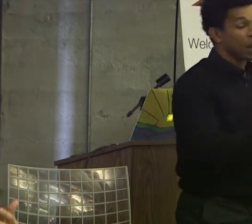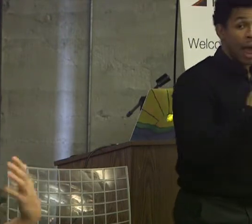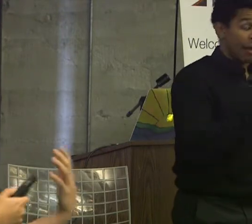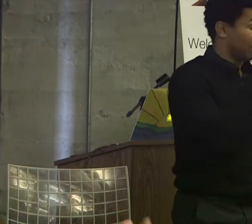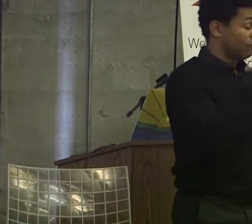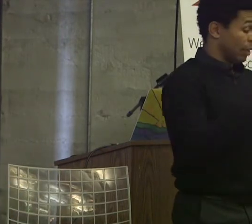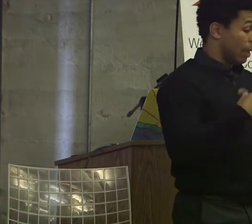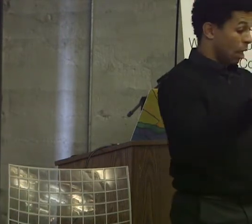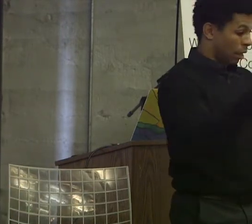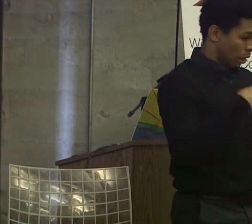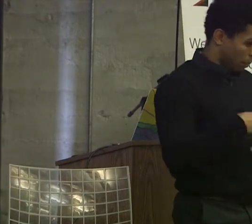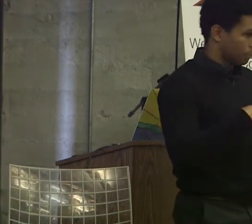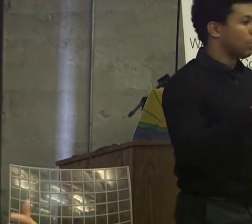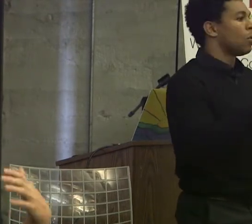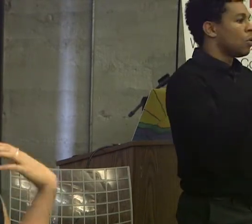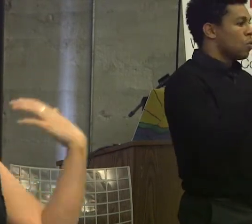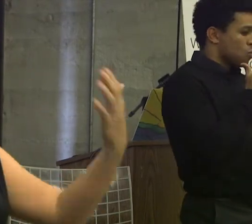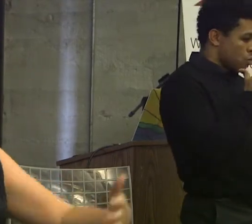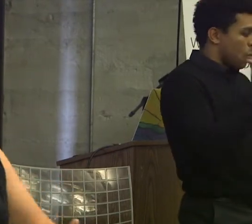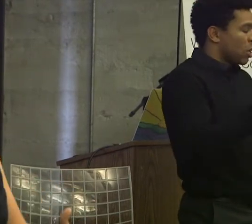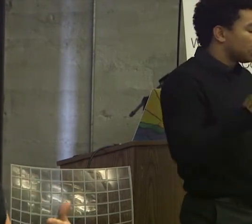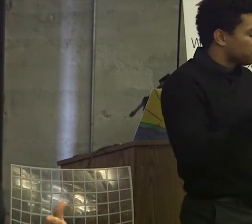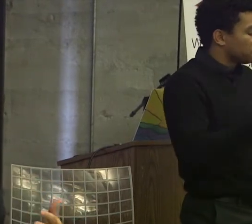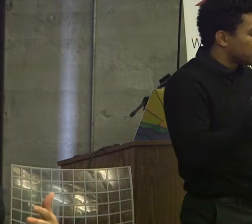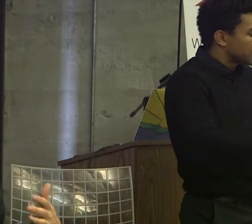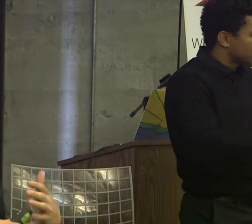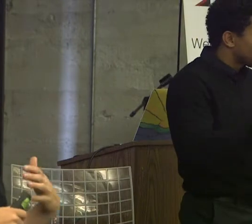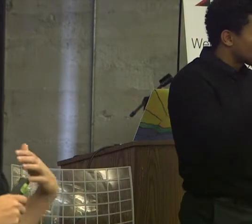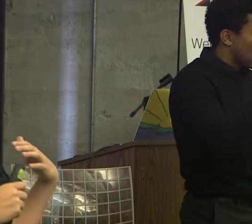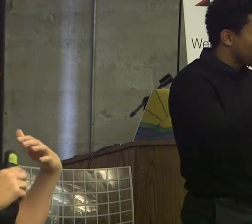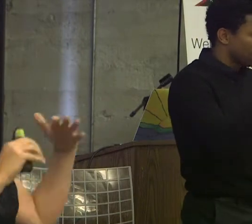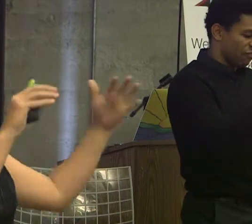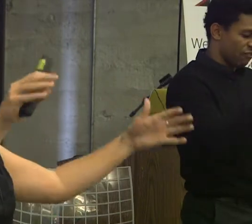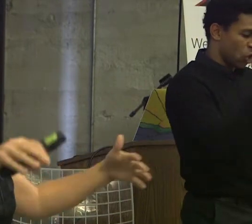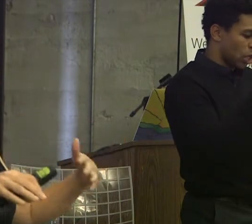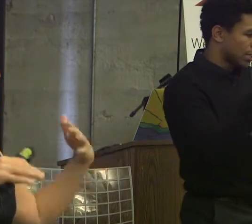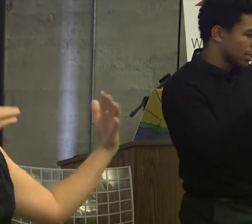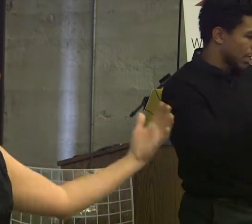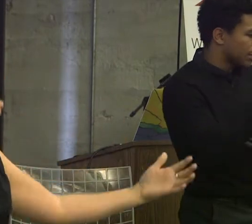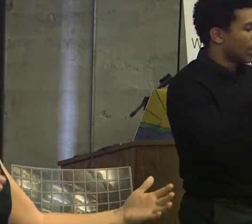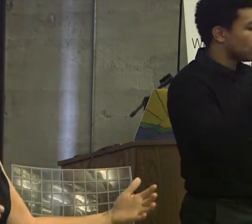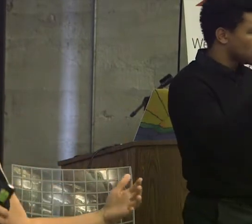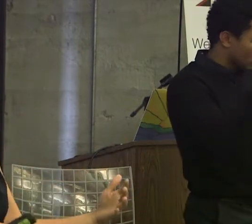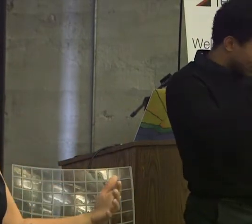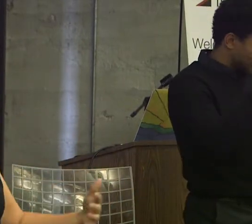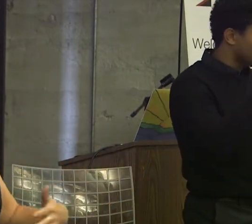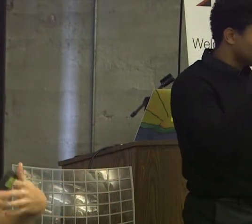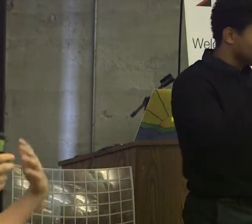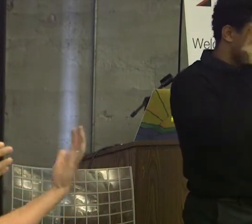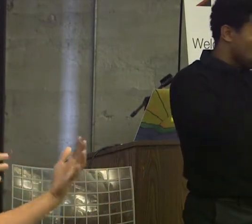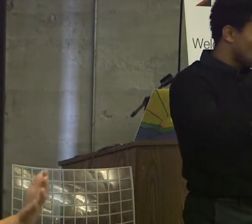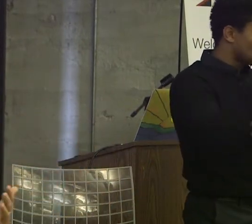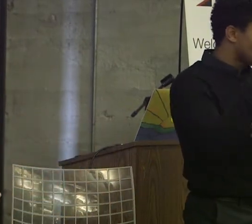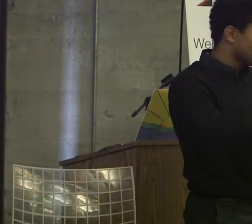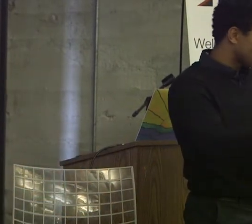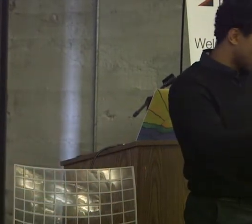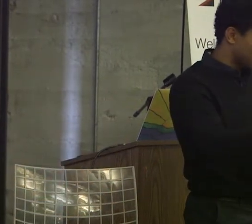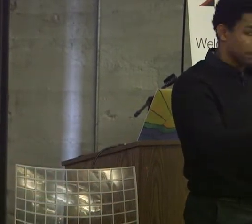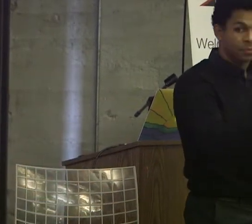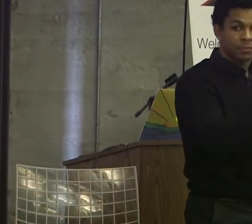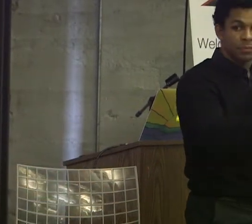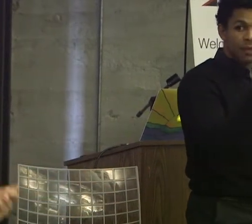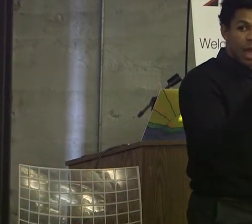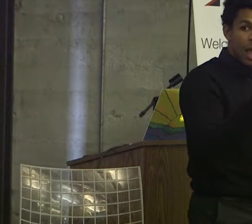about Ferguson and the shootings in Charleston, and she started with the statistics and the news stories, and everybody kind of shut